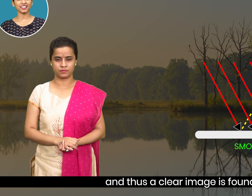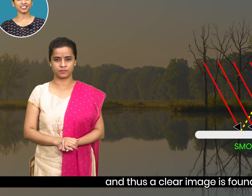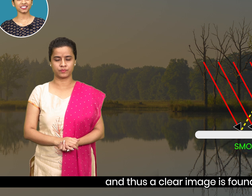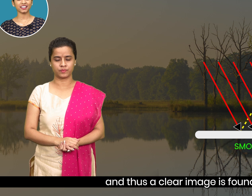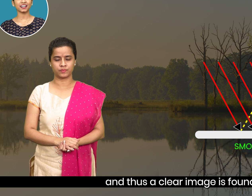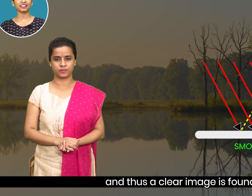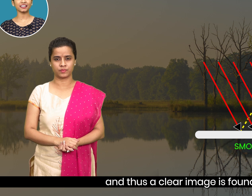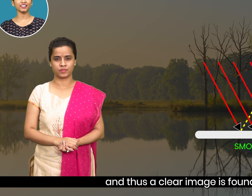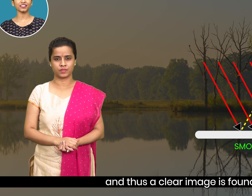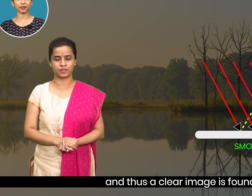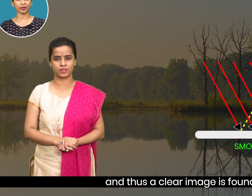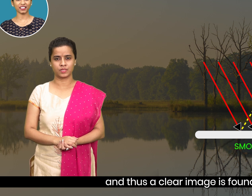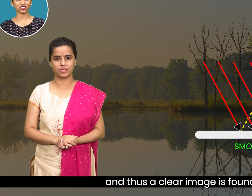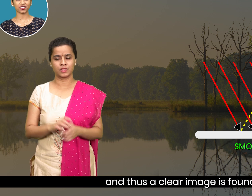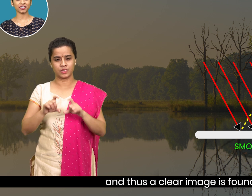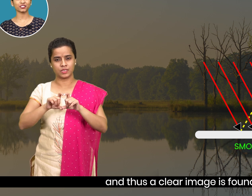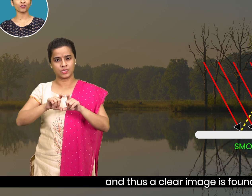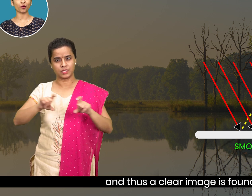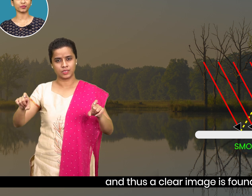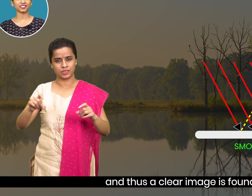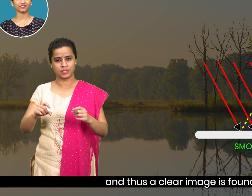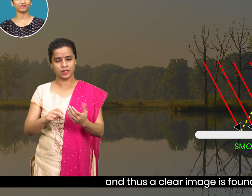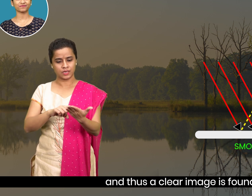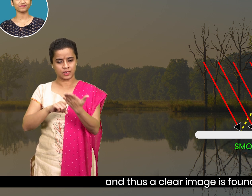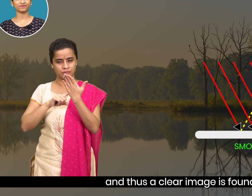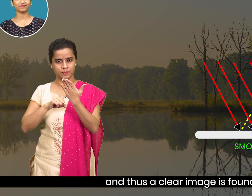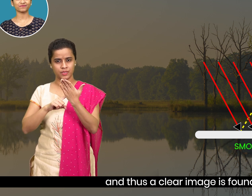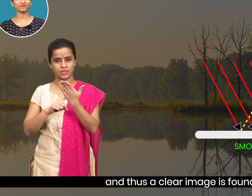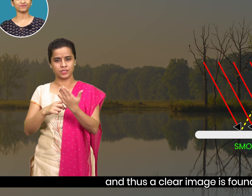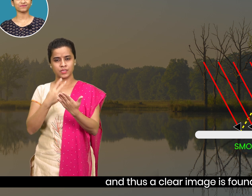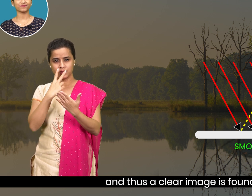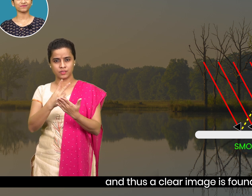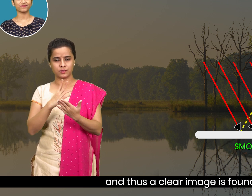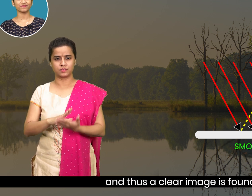And thus, a clear image is formed.